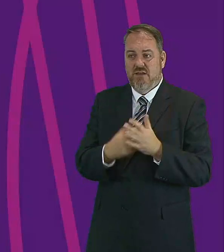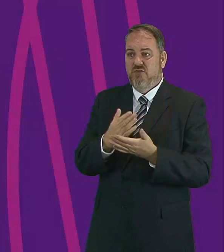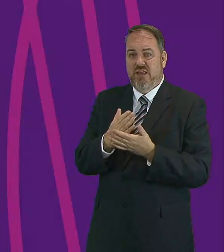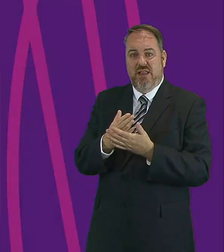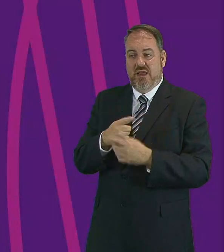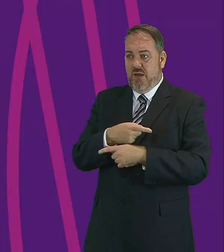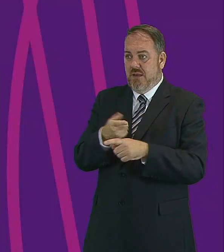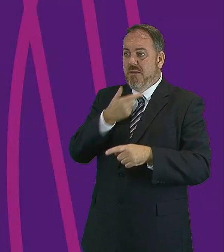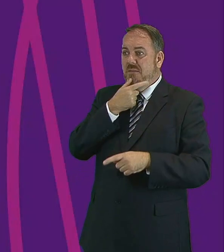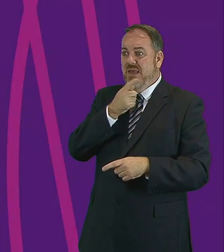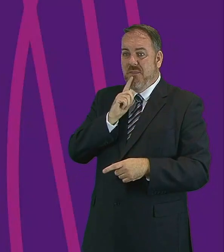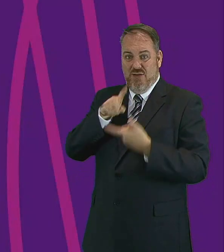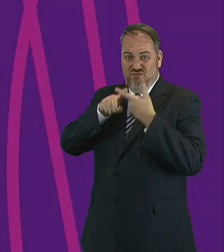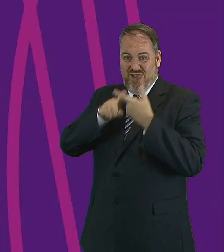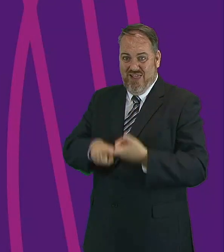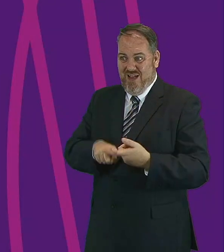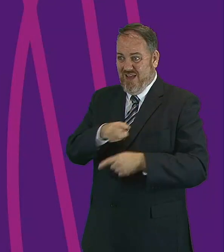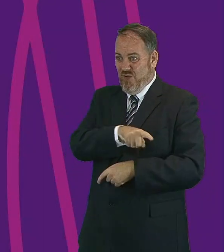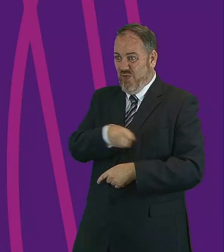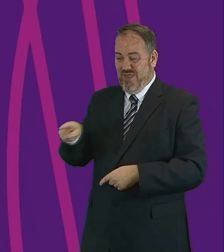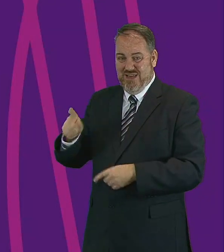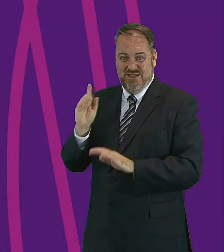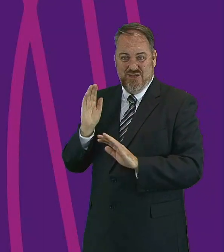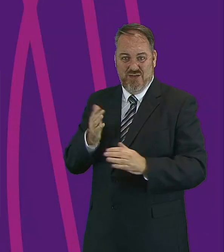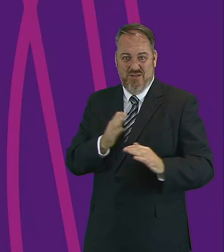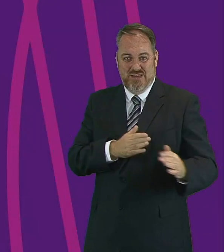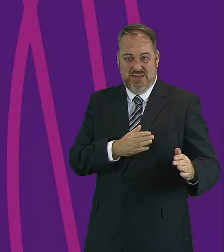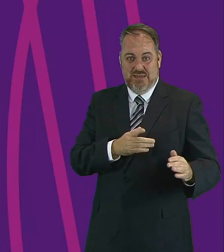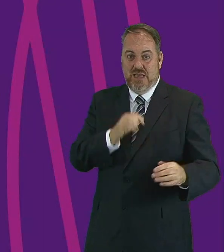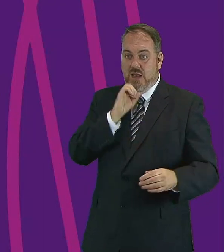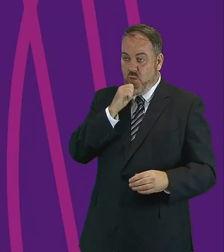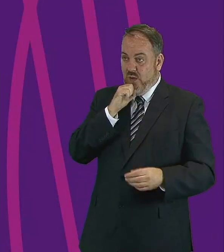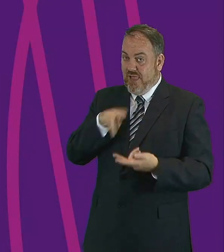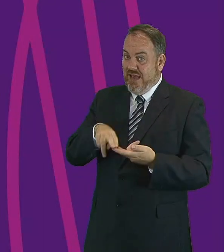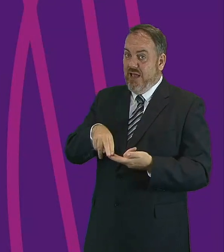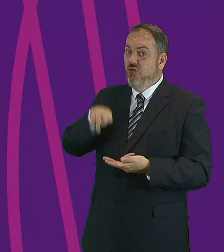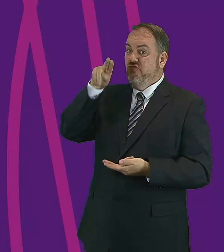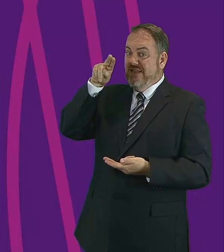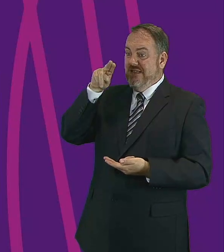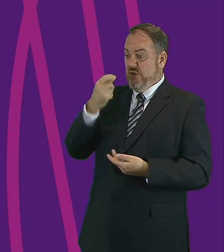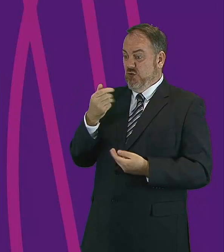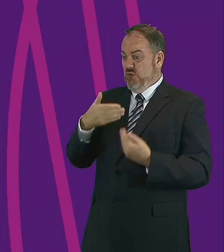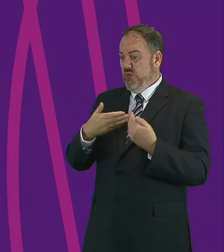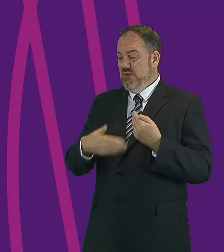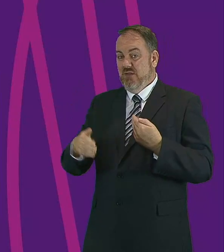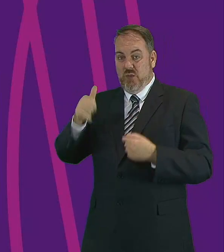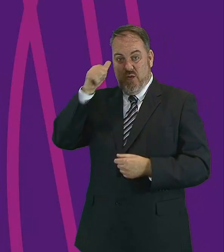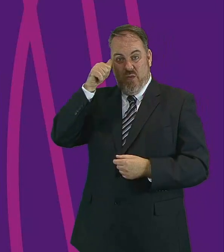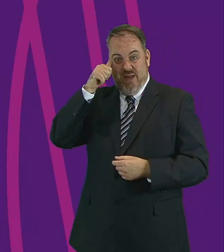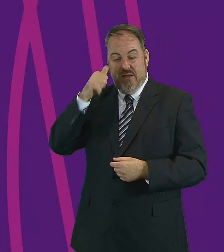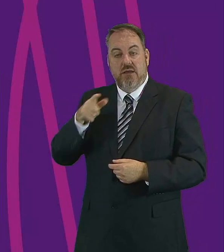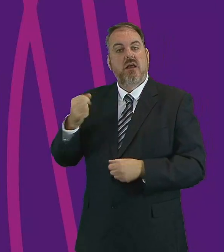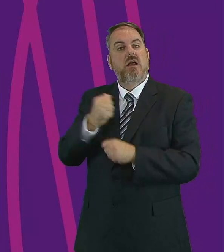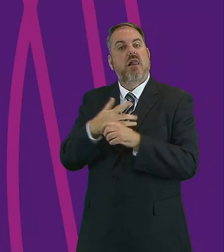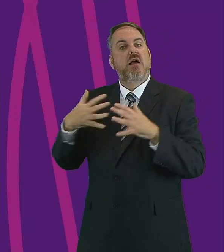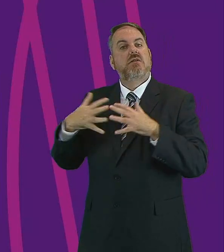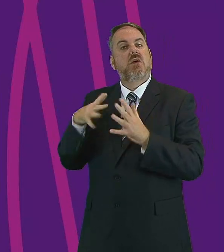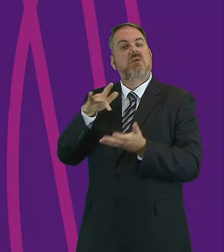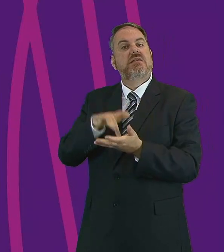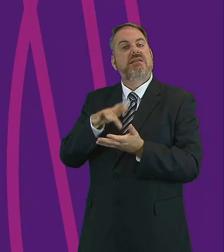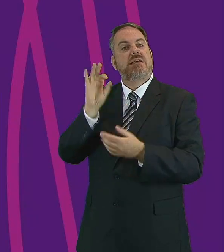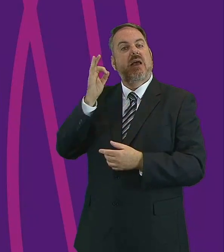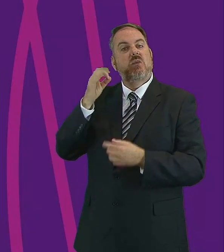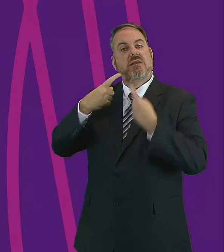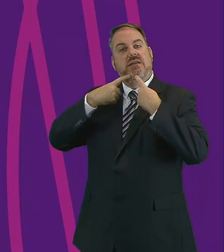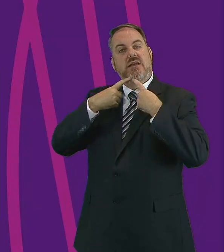is, if anything, only going to grow. It's certainly not likely to decline. I very much welcome Glasgow City Council's announcement this morning